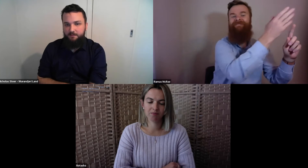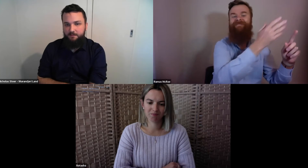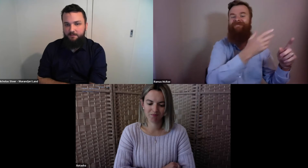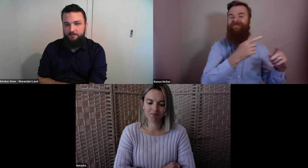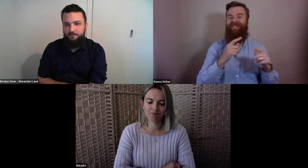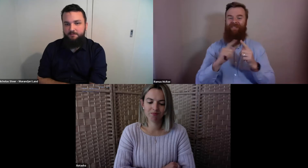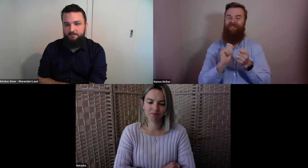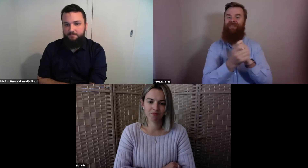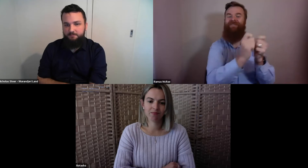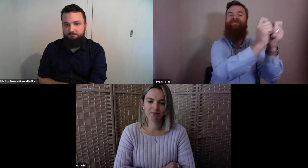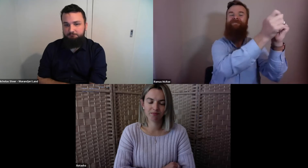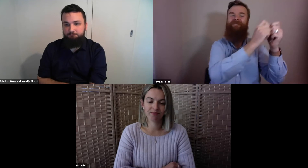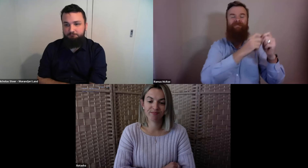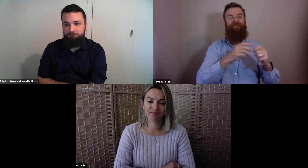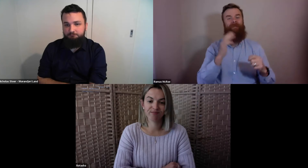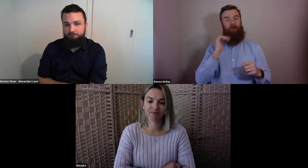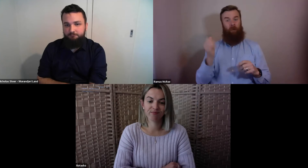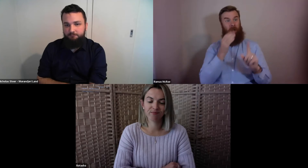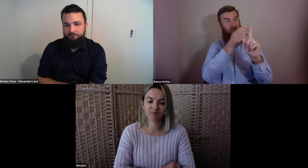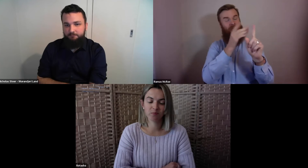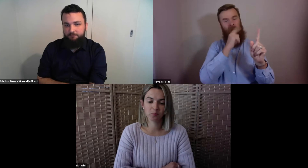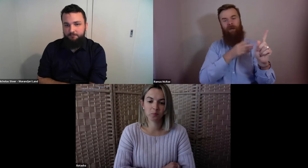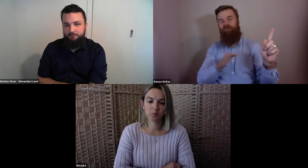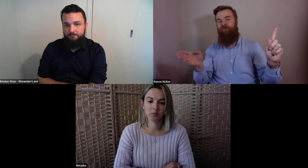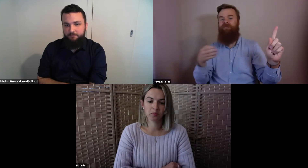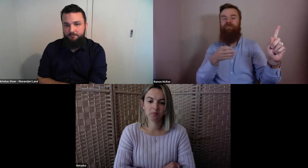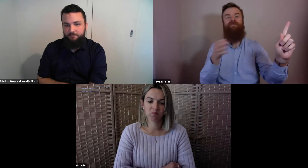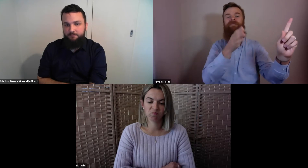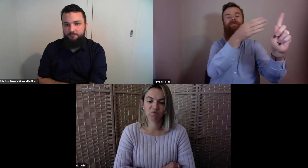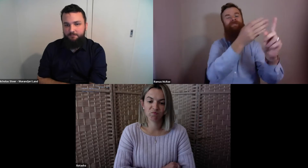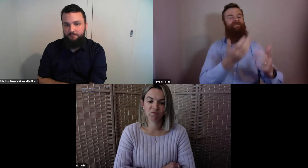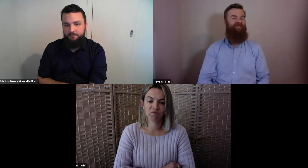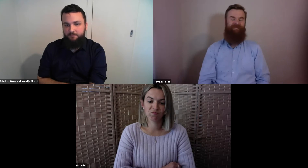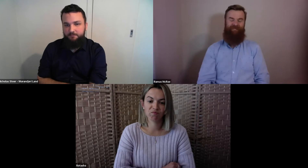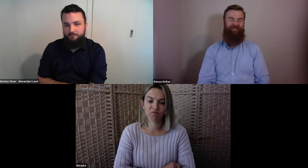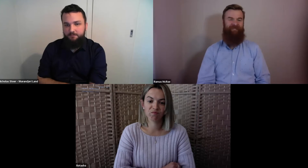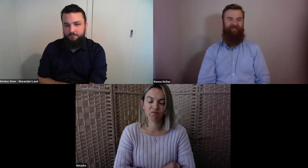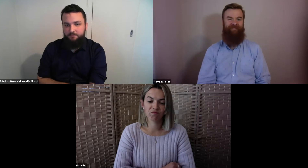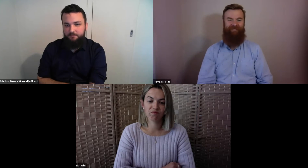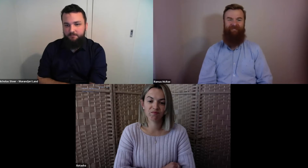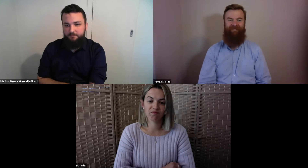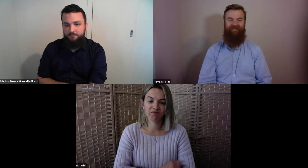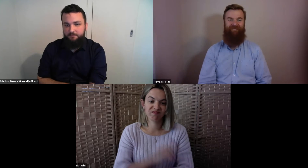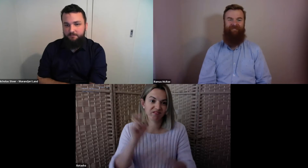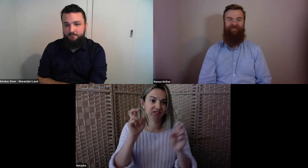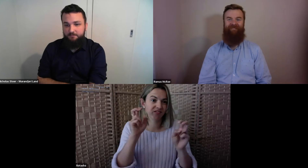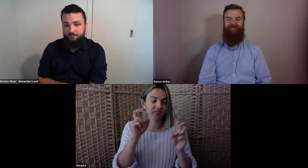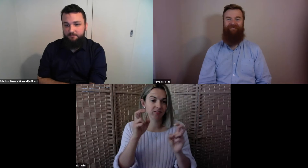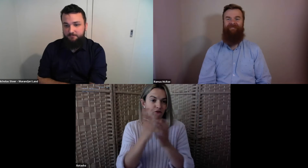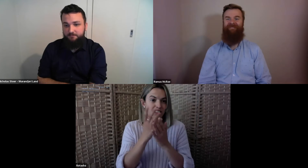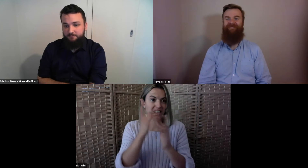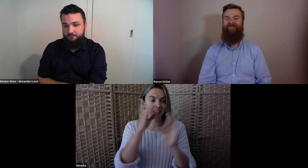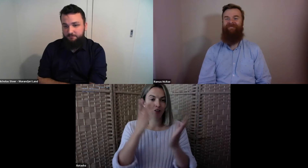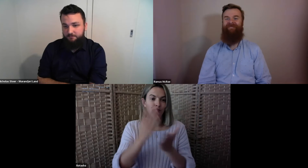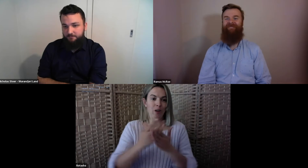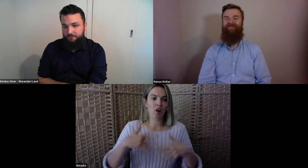wanted the kitchen hand to do. And that was really a road into being able to get other roles later